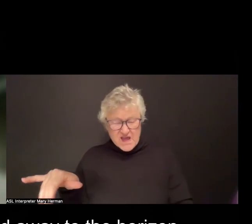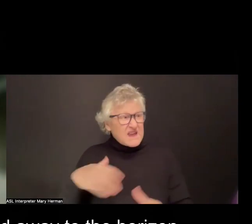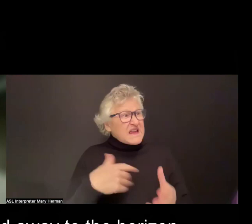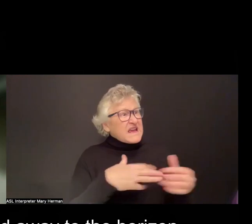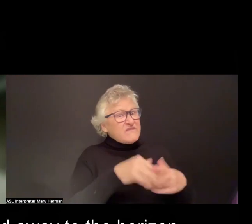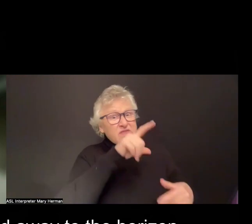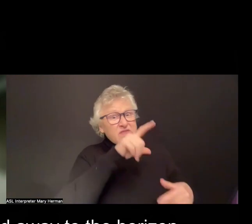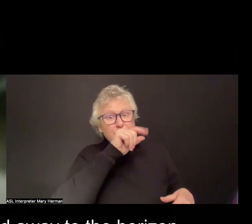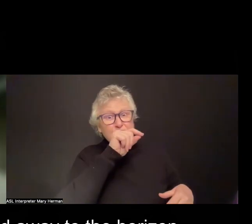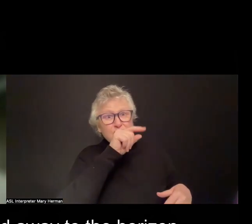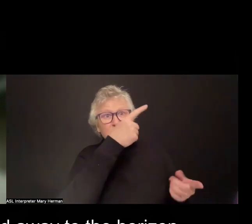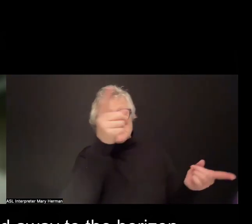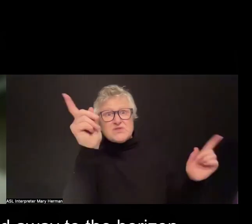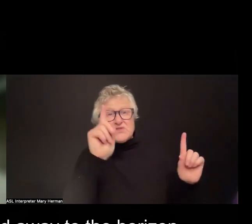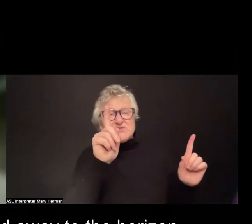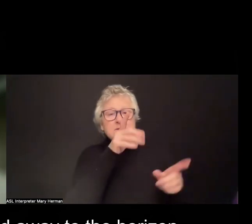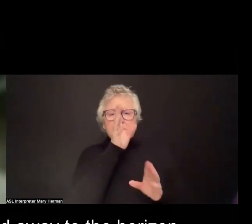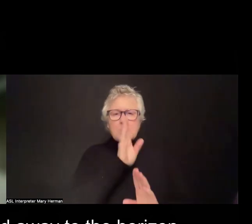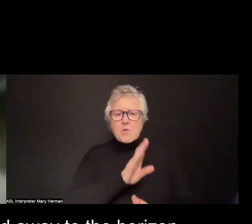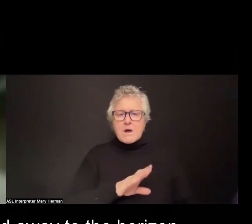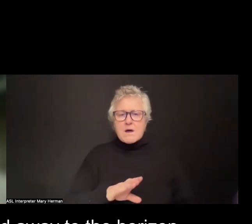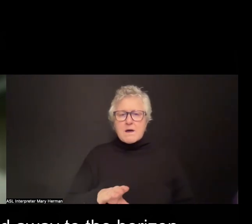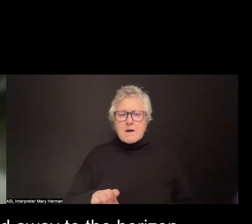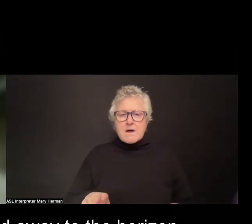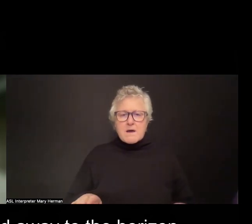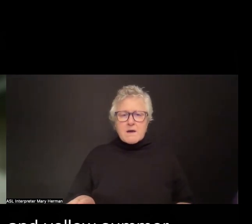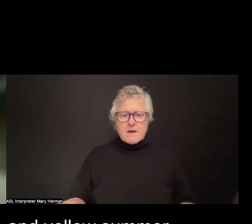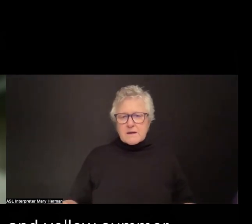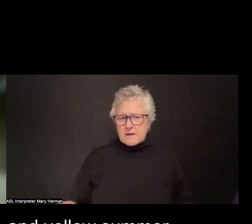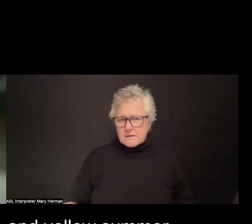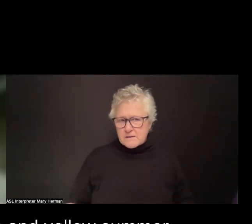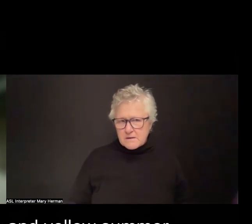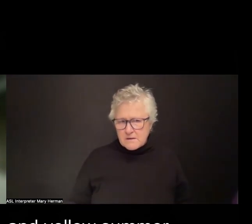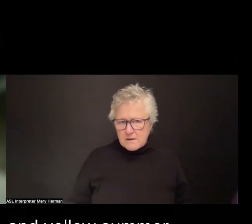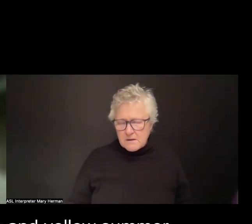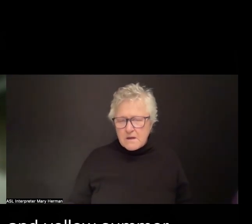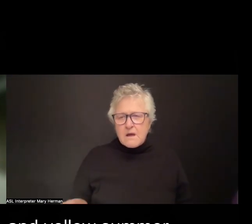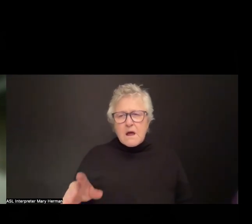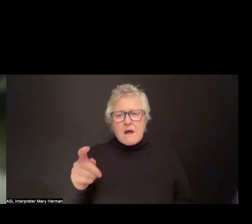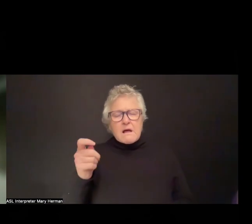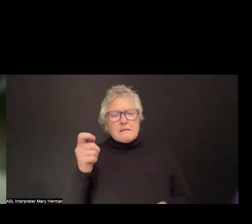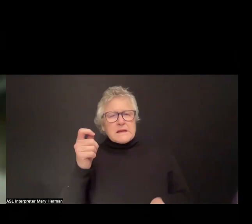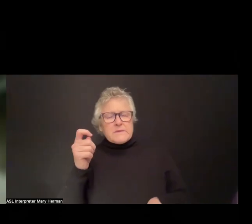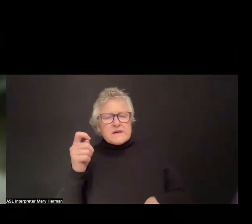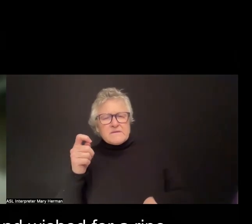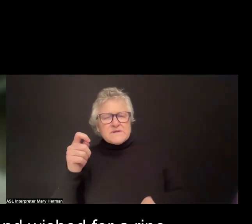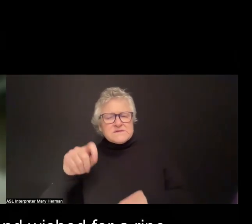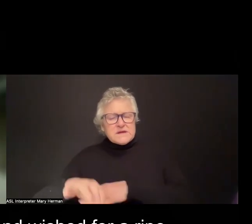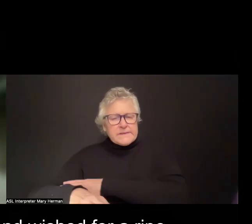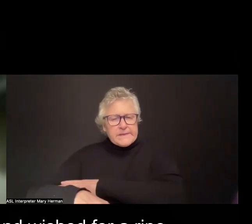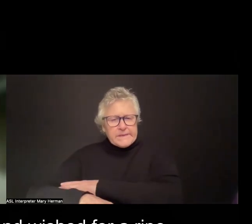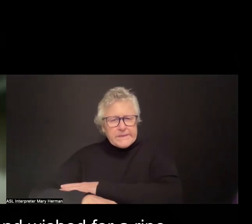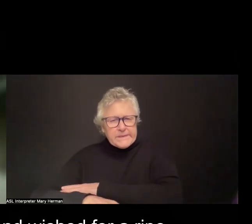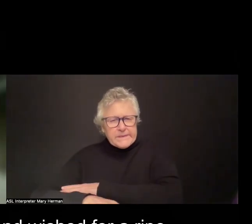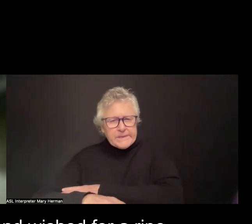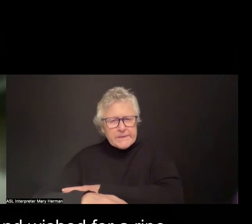The water shimmered away to the horizon, low ridges of the harbor islands rising through the orange and yellow summer haze. I closed my